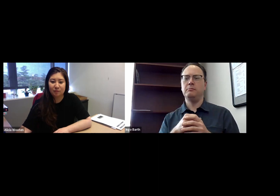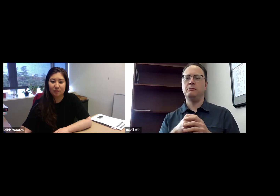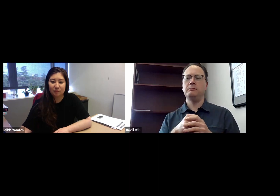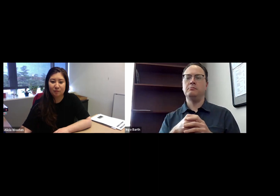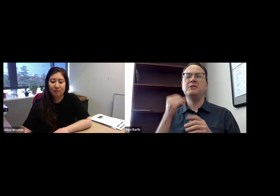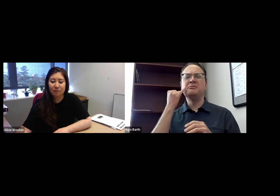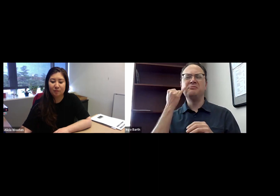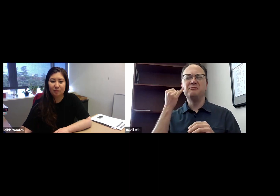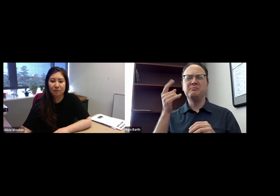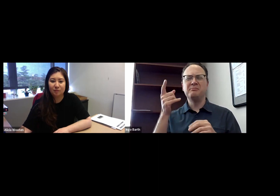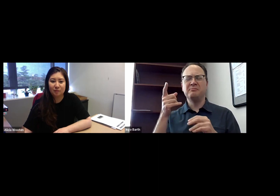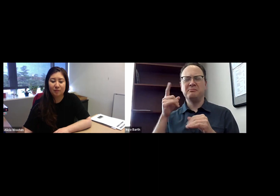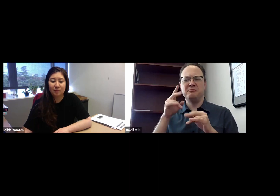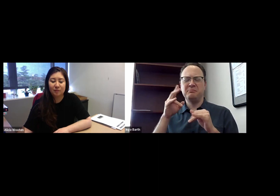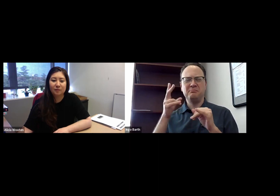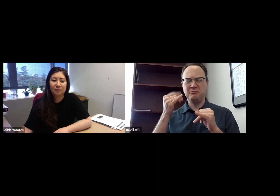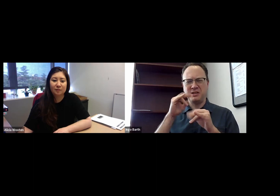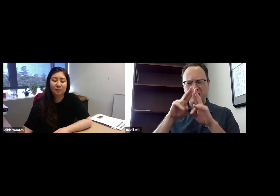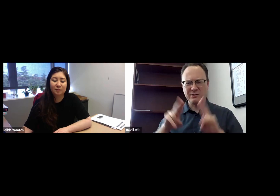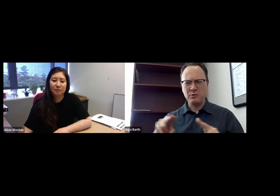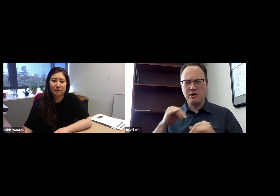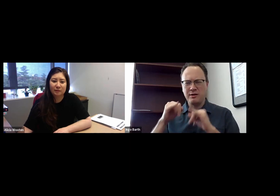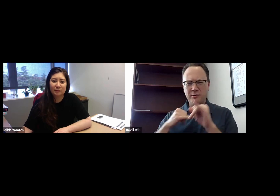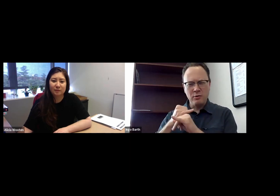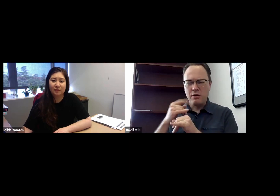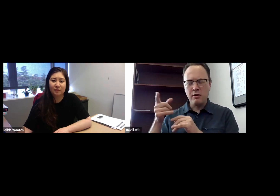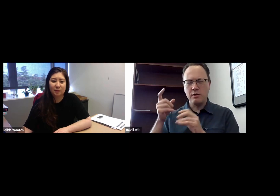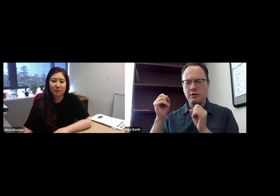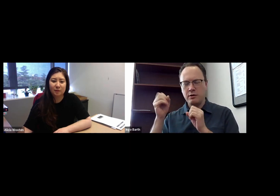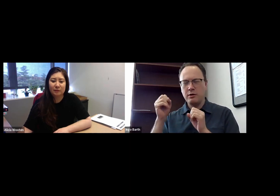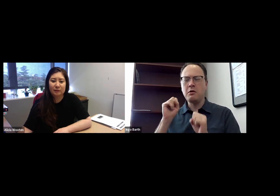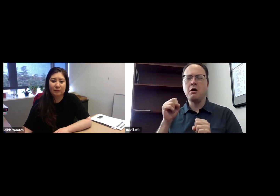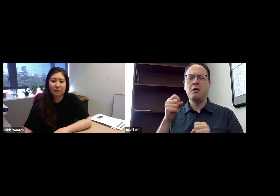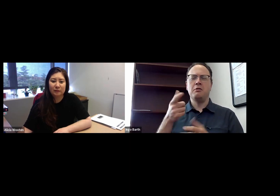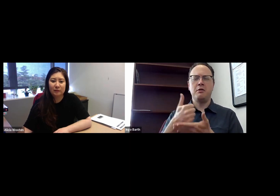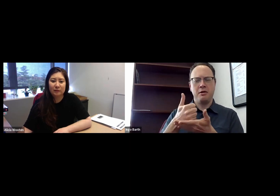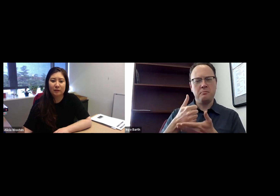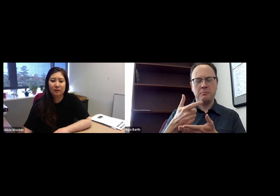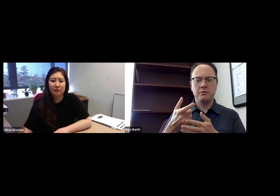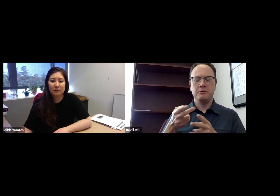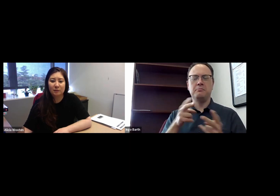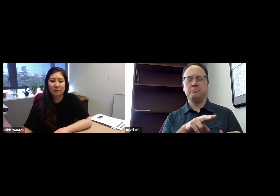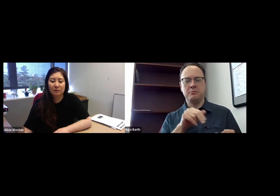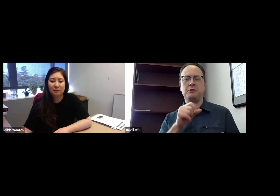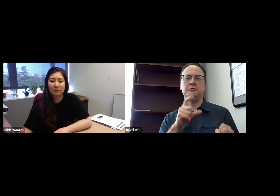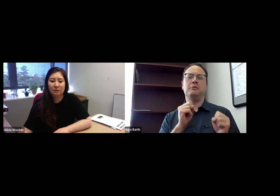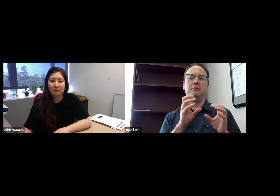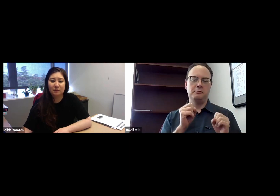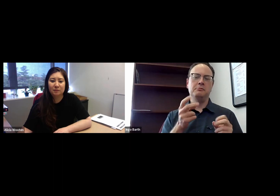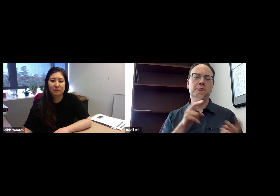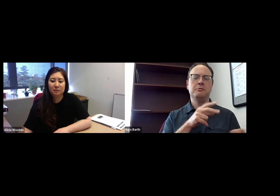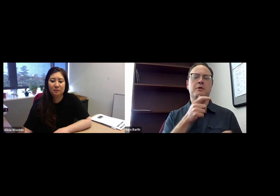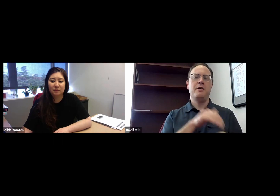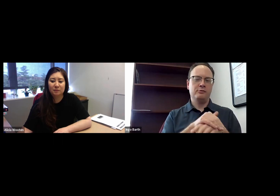will do ASL or English as it requires. And if